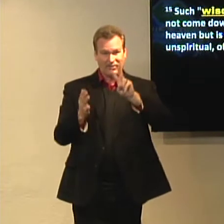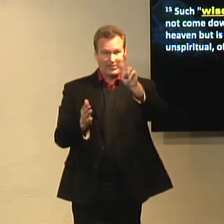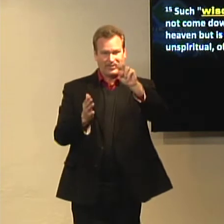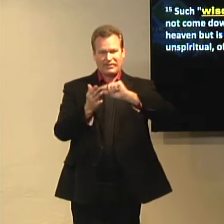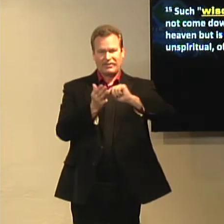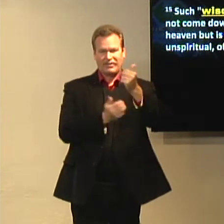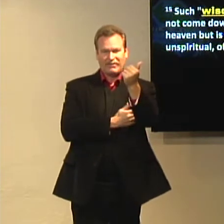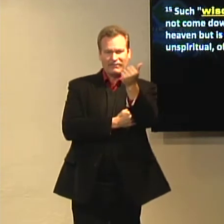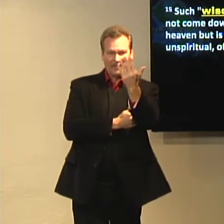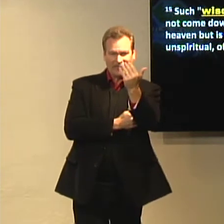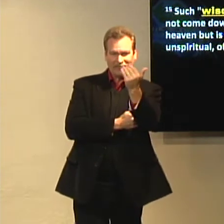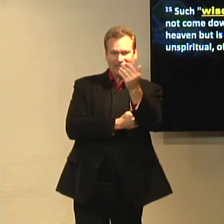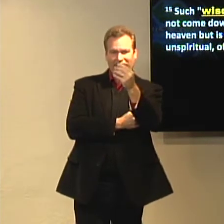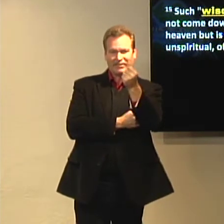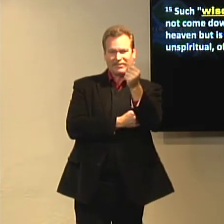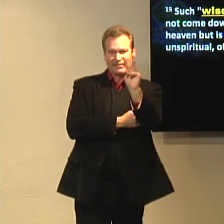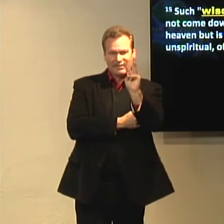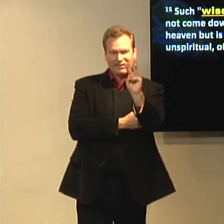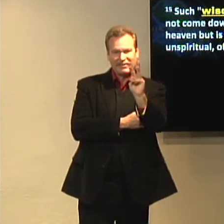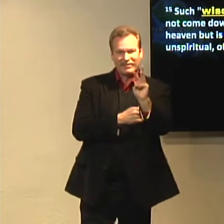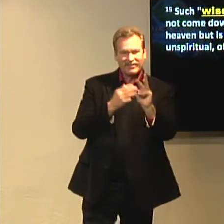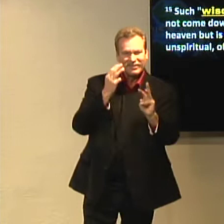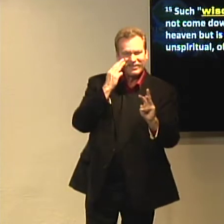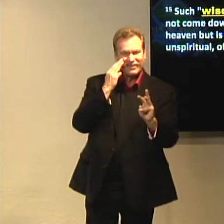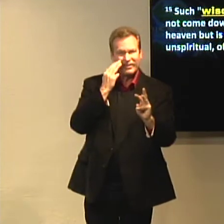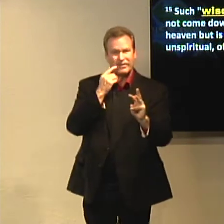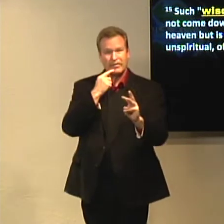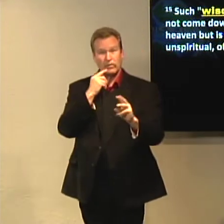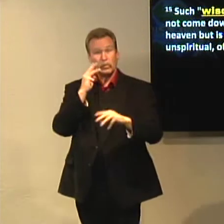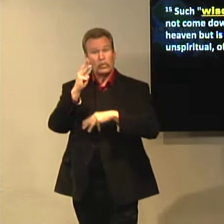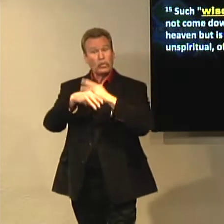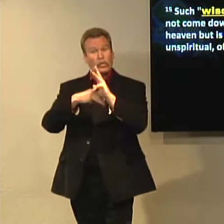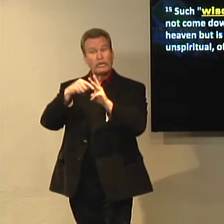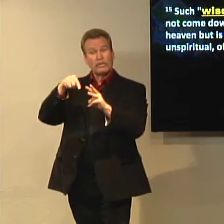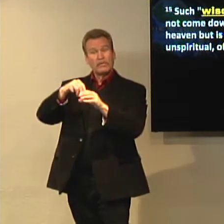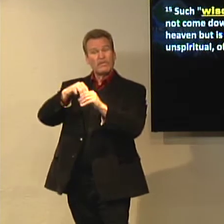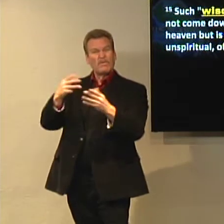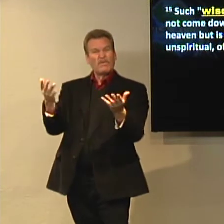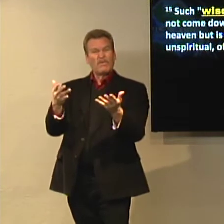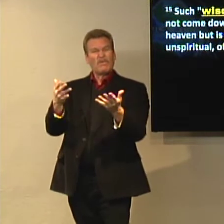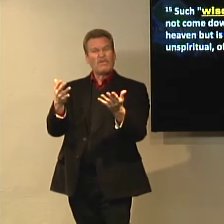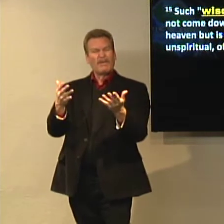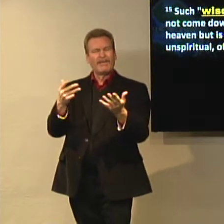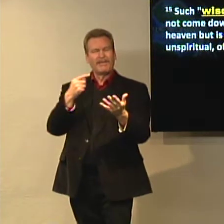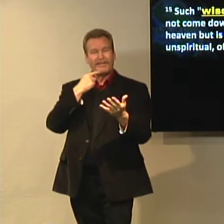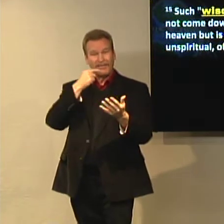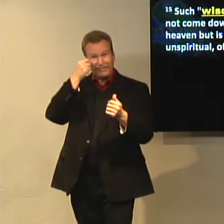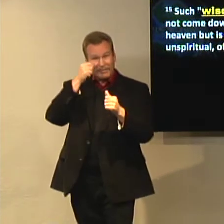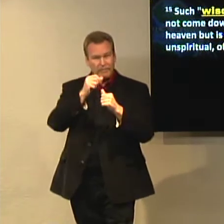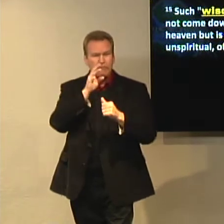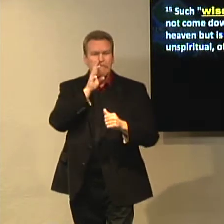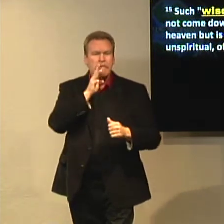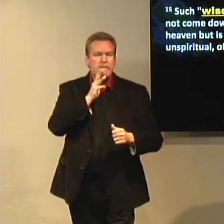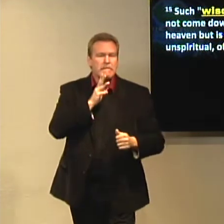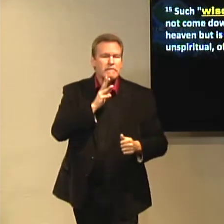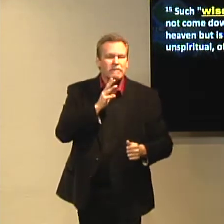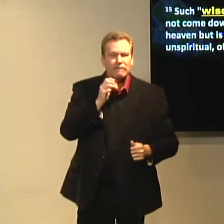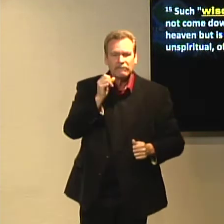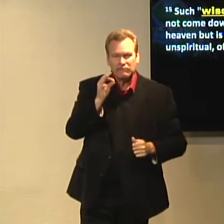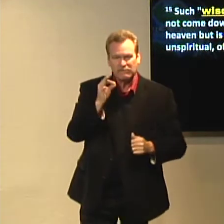1 Thessalonians chapter 2, 2 Thessalonians talks about this. It talks